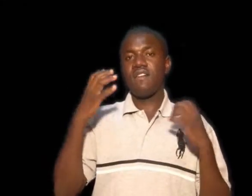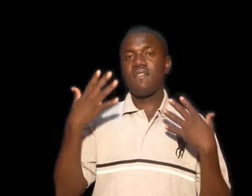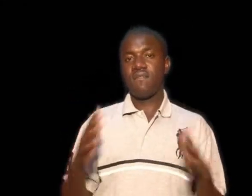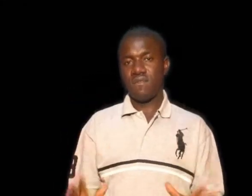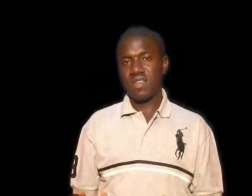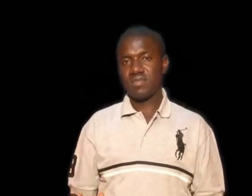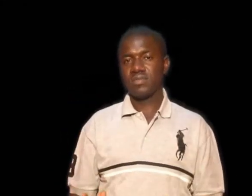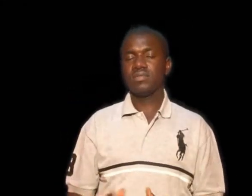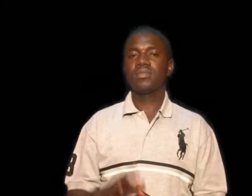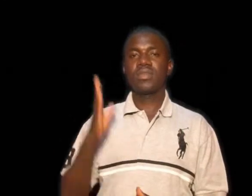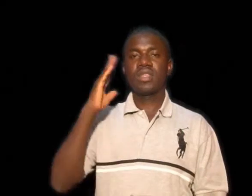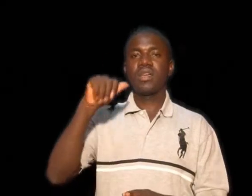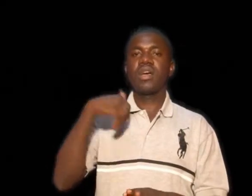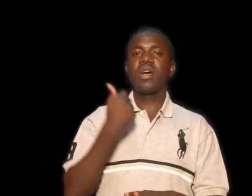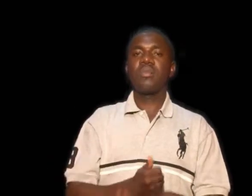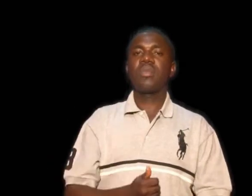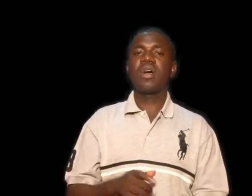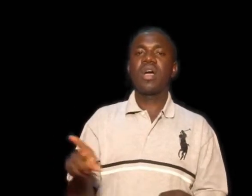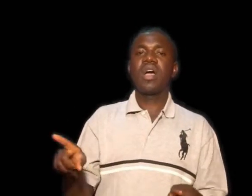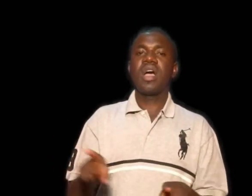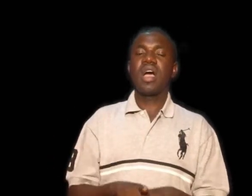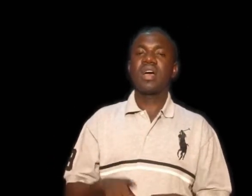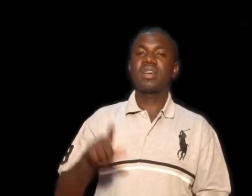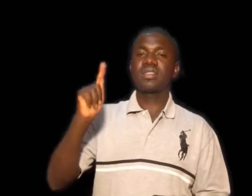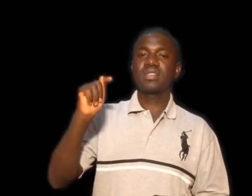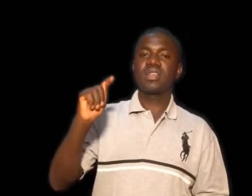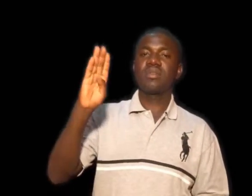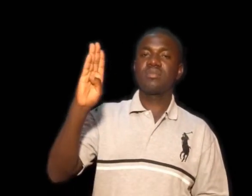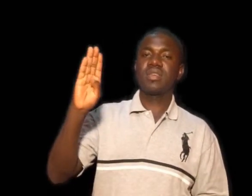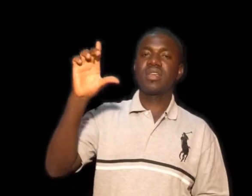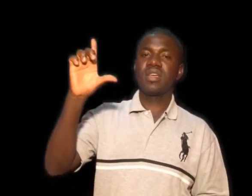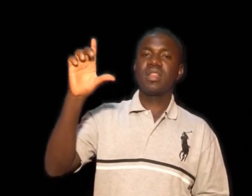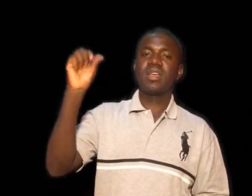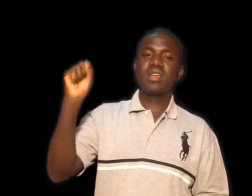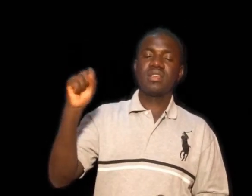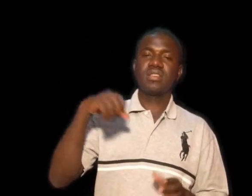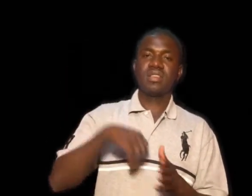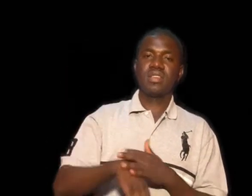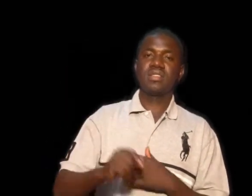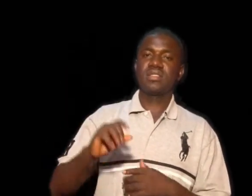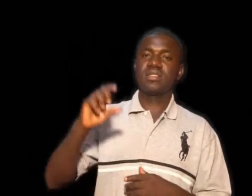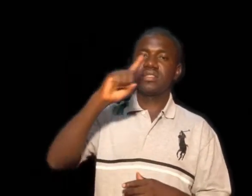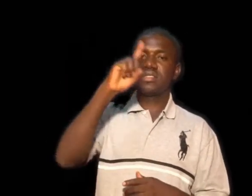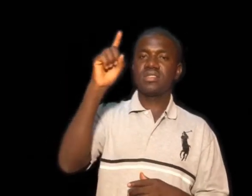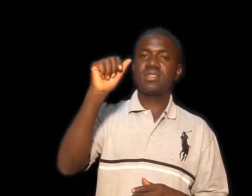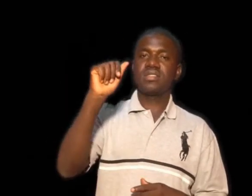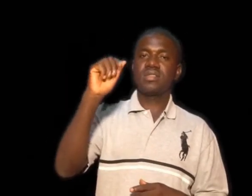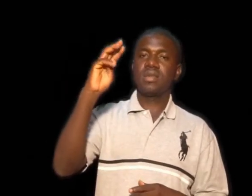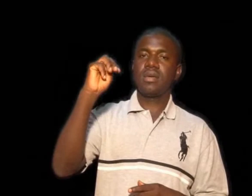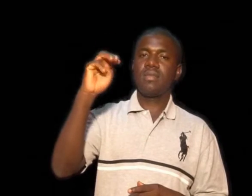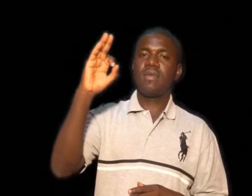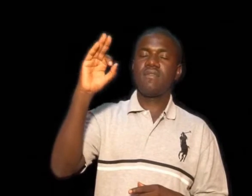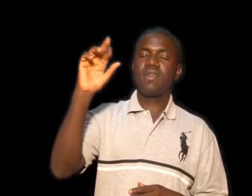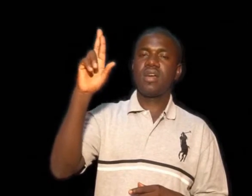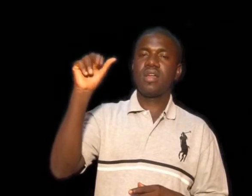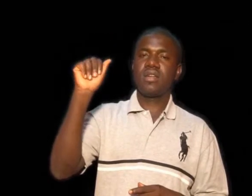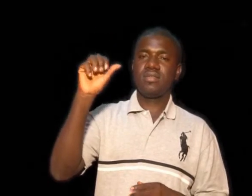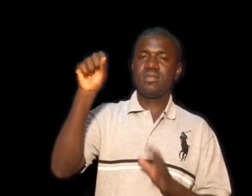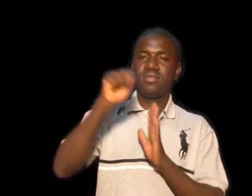education, Shehu was appointed as the TBLS for Gusau local government in Zamfara state. He then worked across the